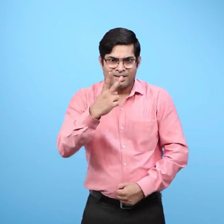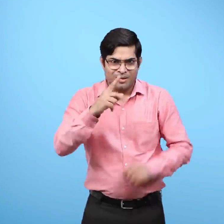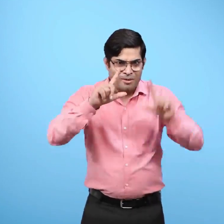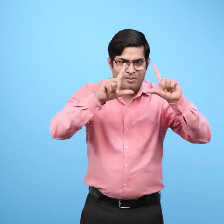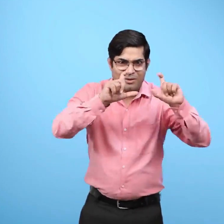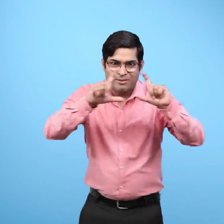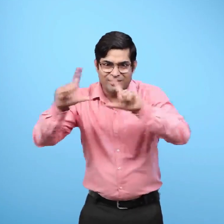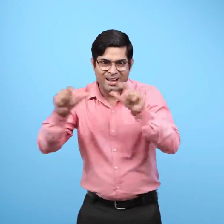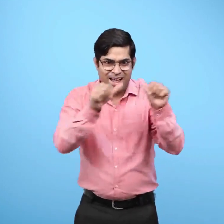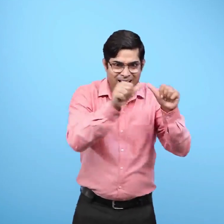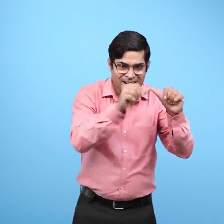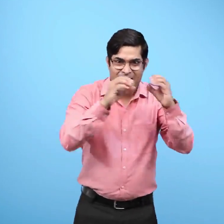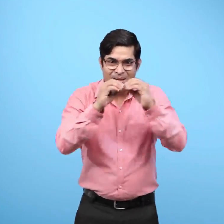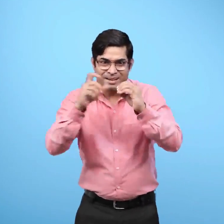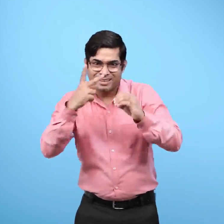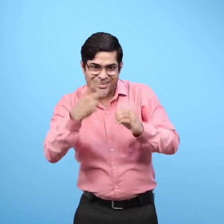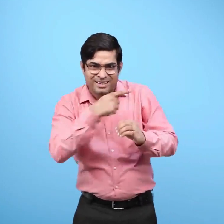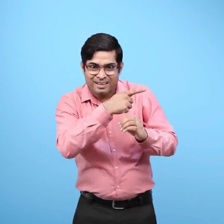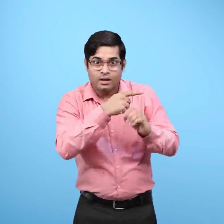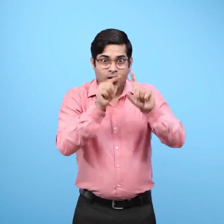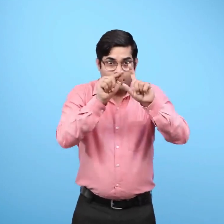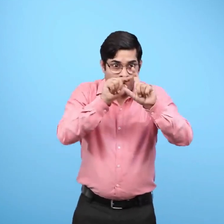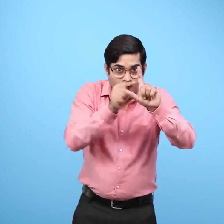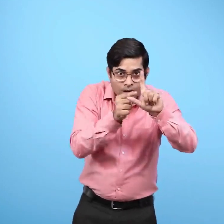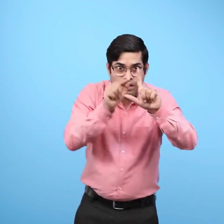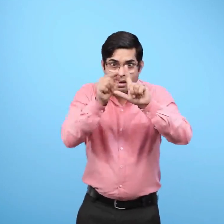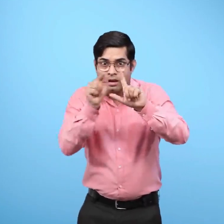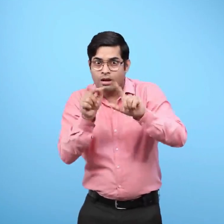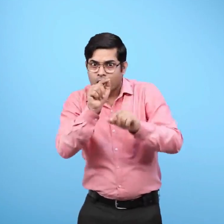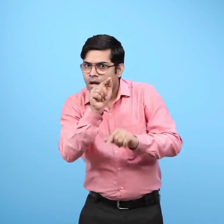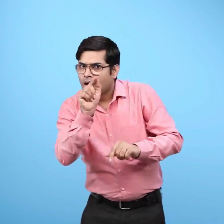Find out how many angles are there in each of these shapes.